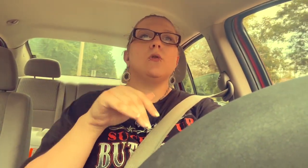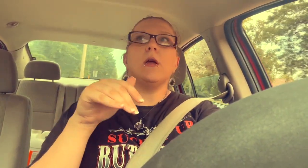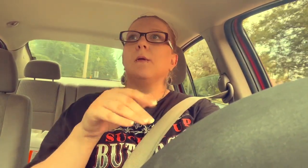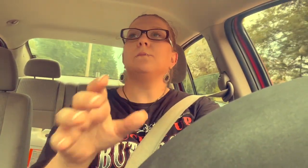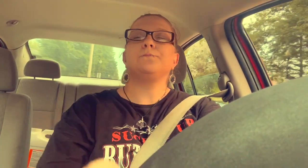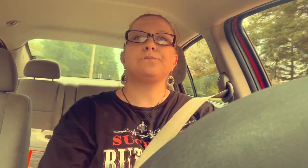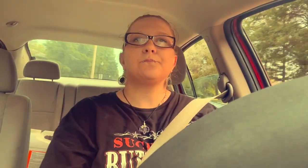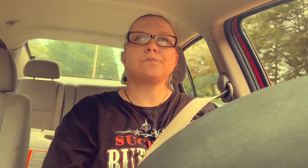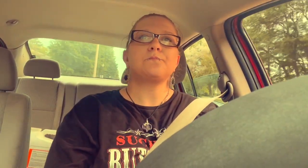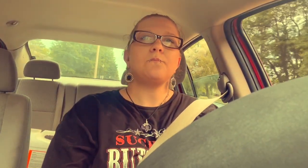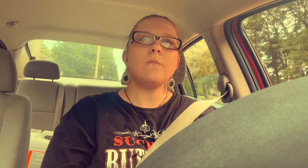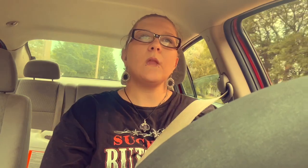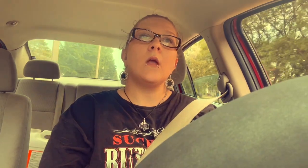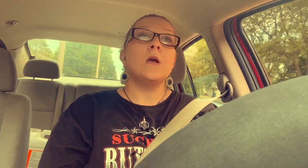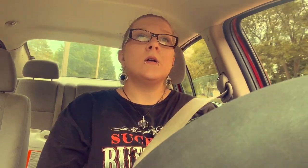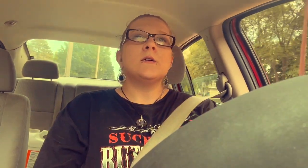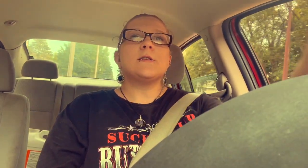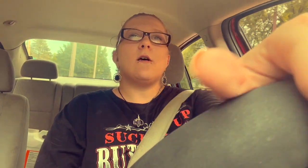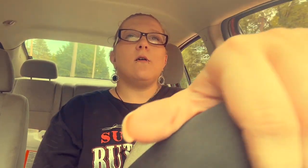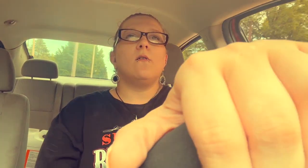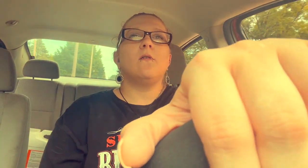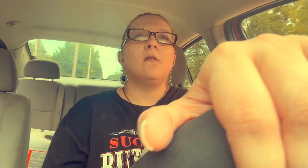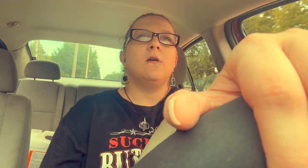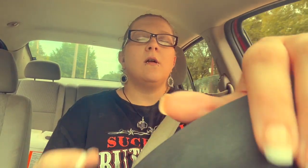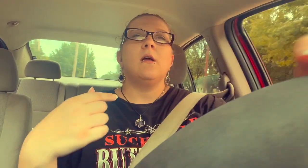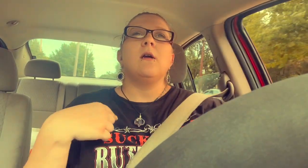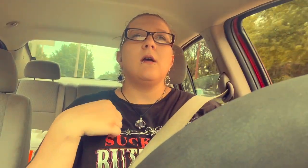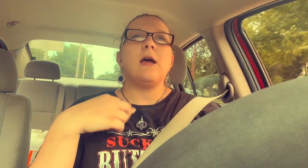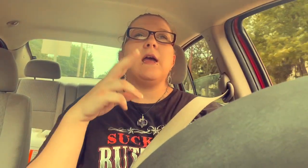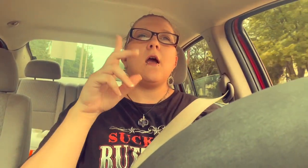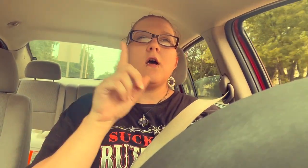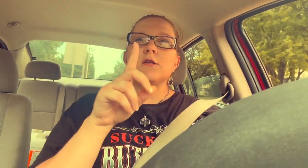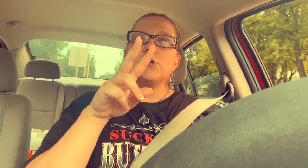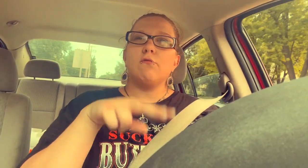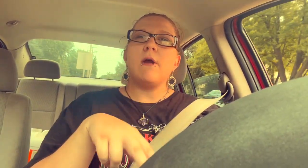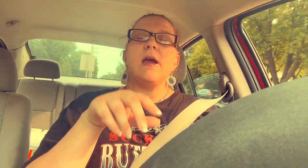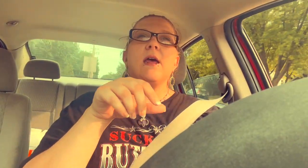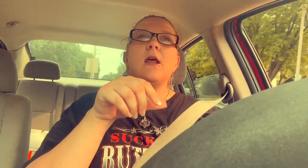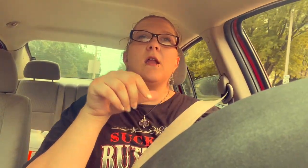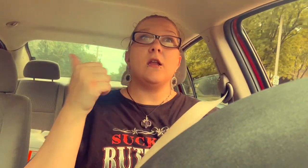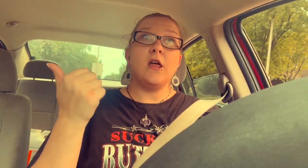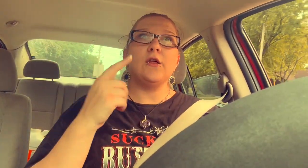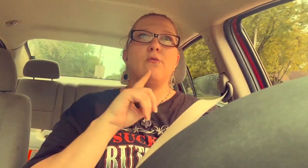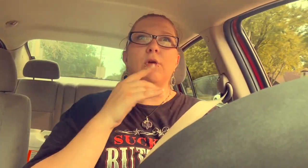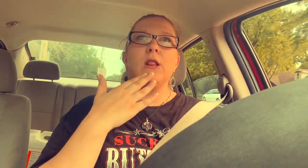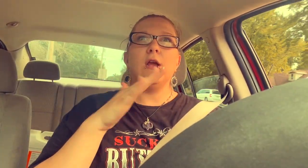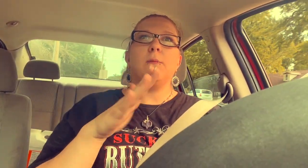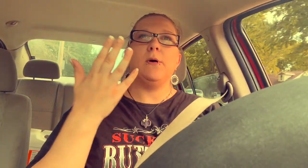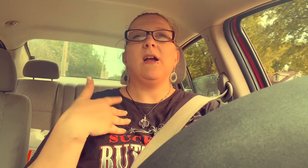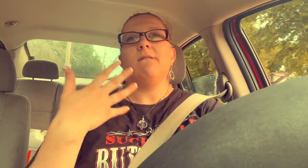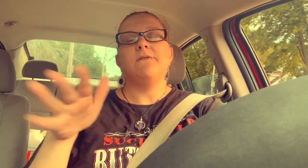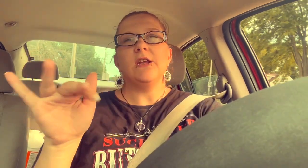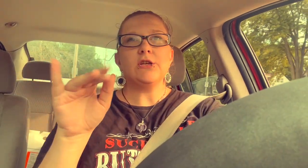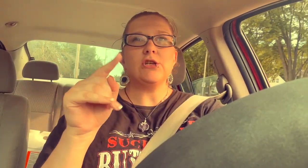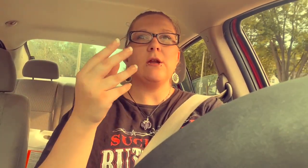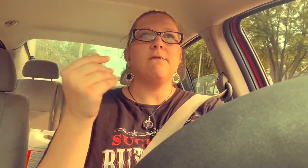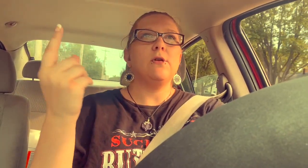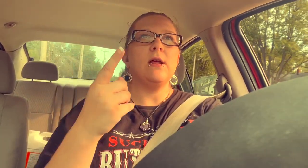tonight. So I also read another really good book. I finished it a few days